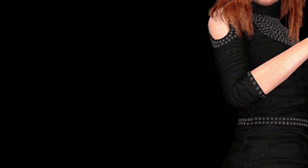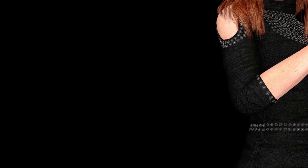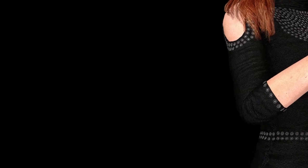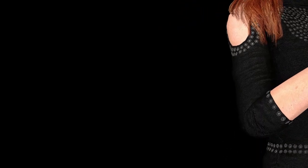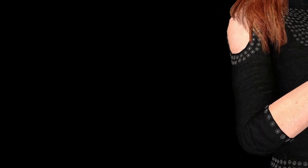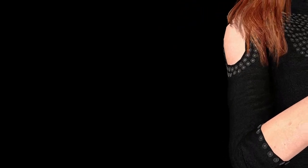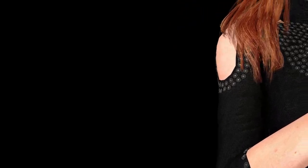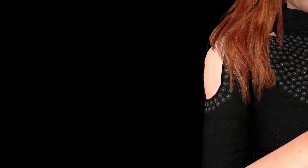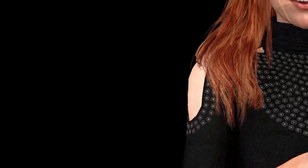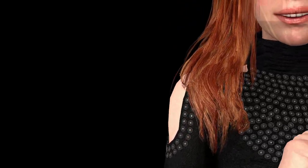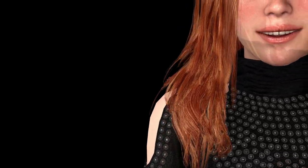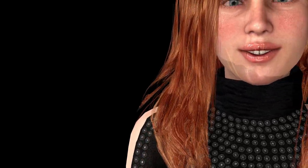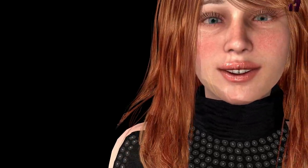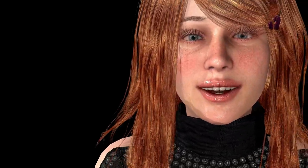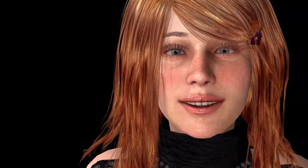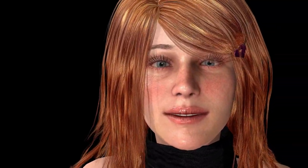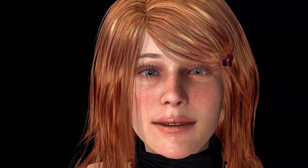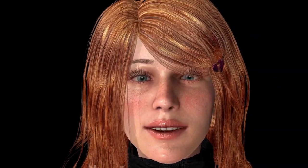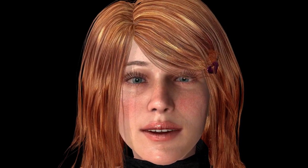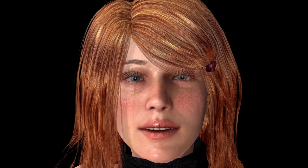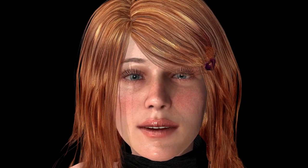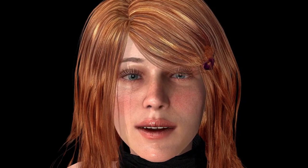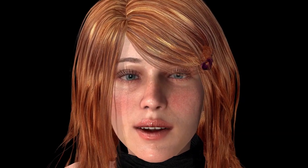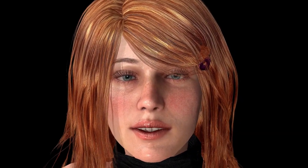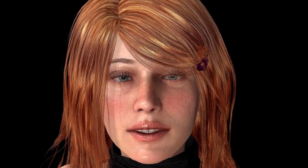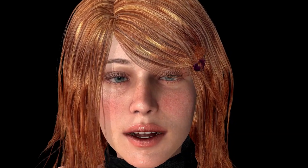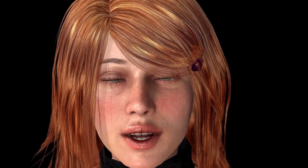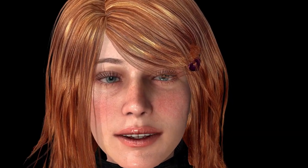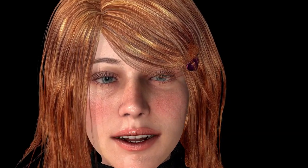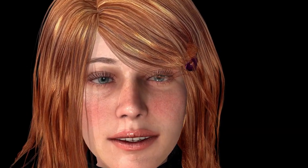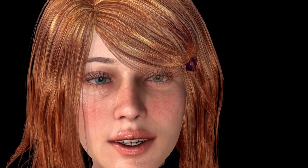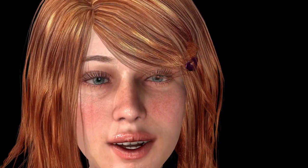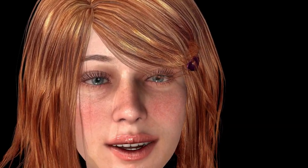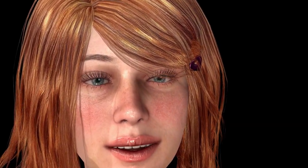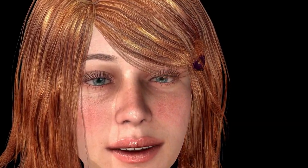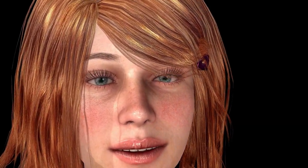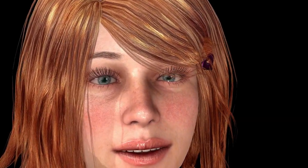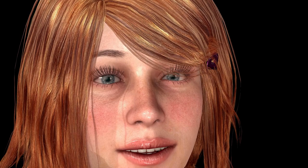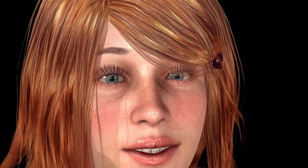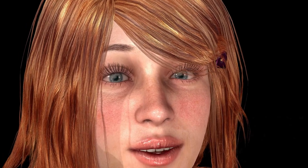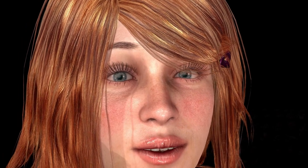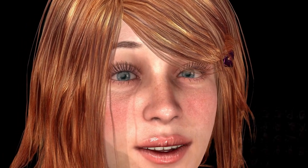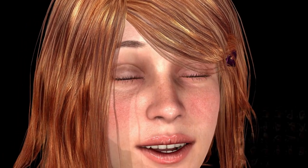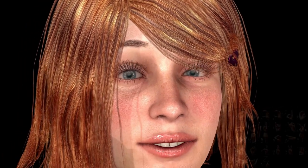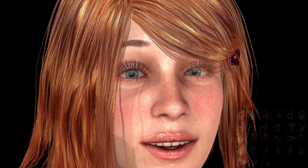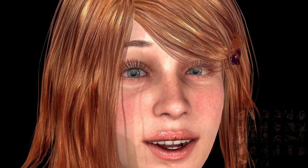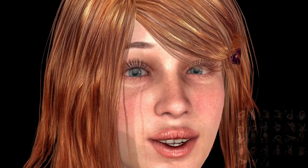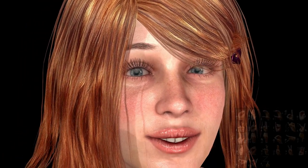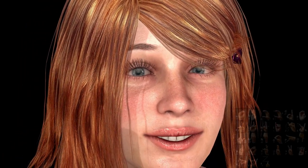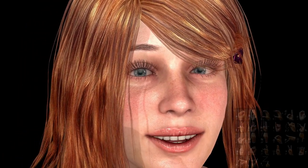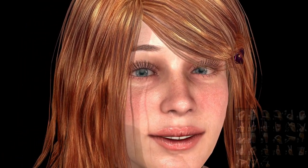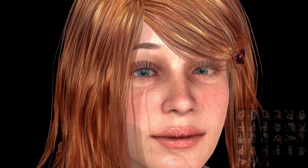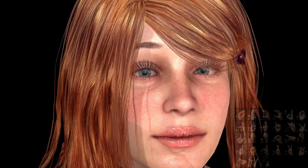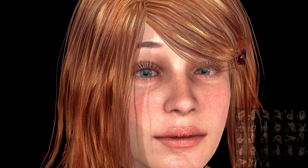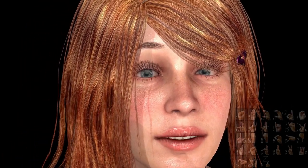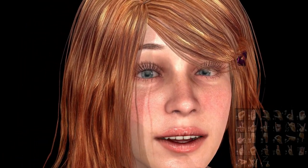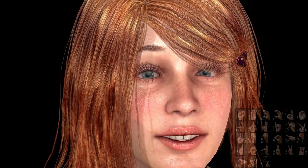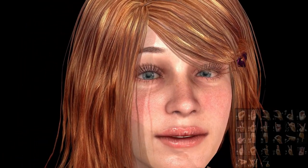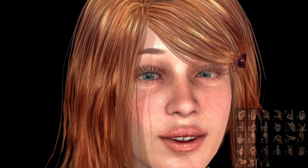will show you the whole sign language alphabet. I will start at the letter A. And go all the way through Z. That's for